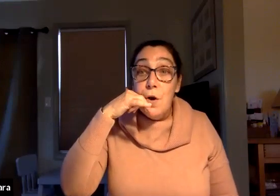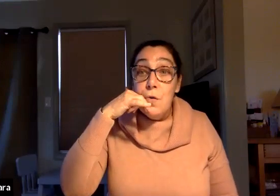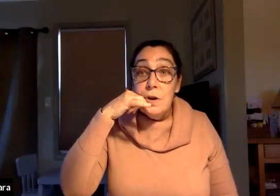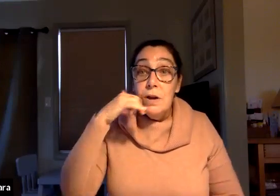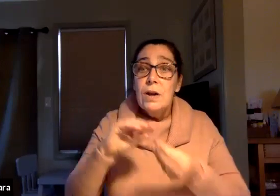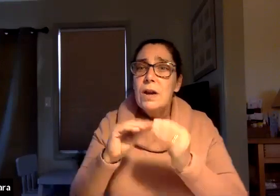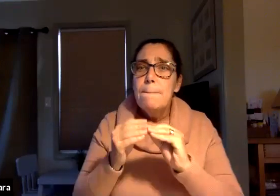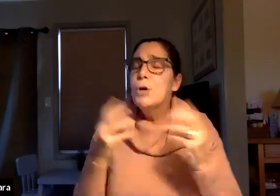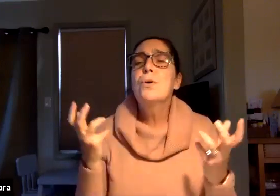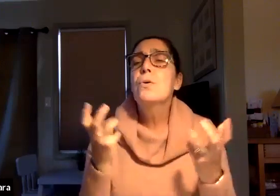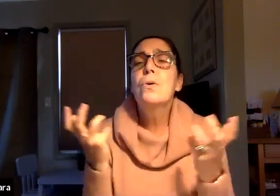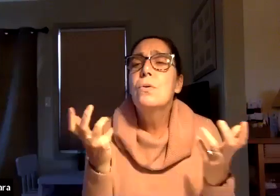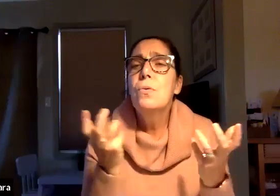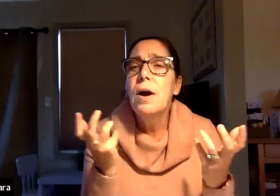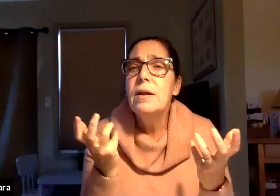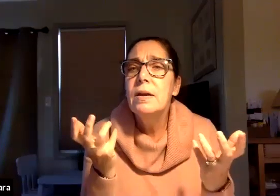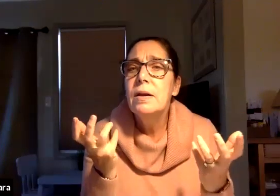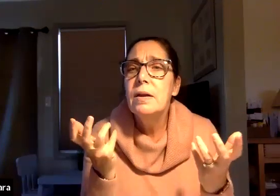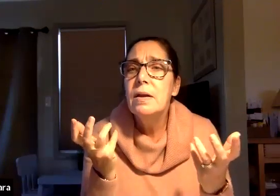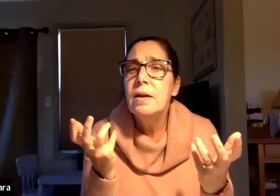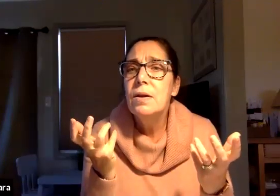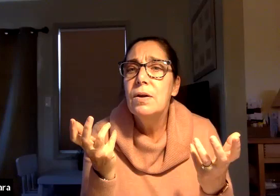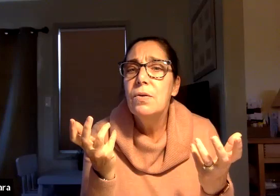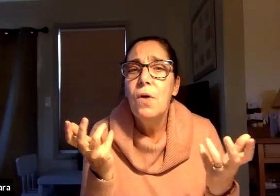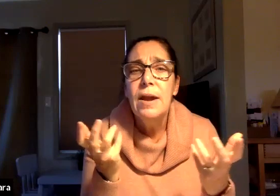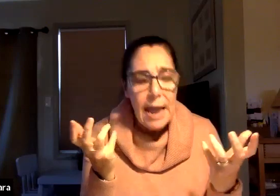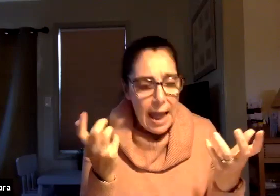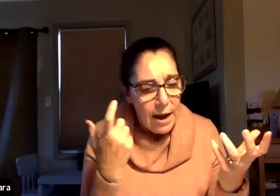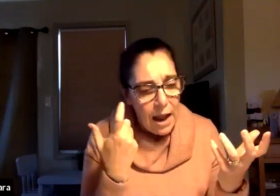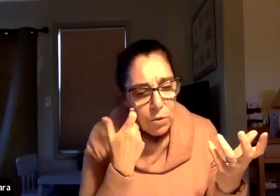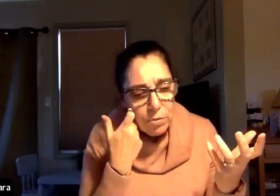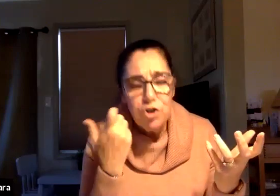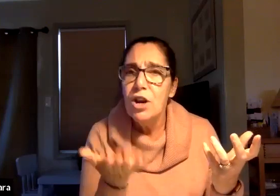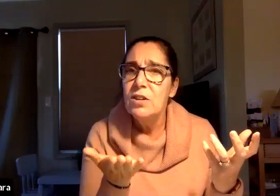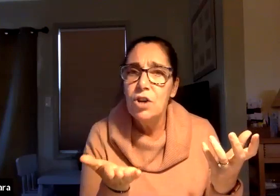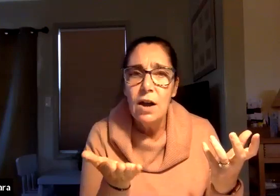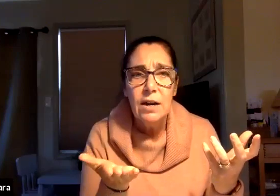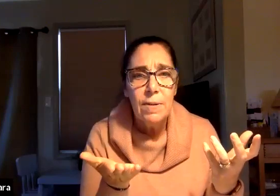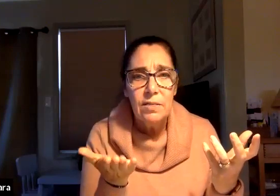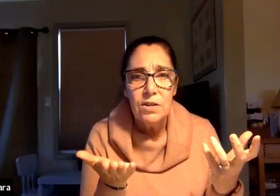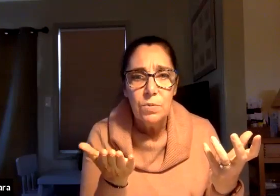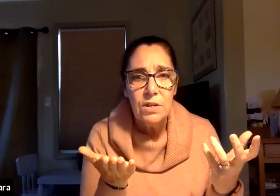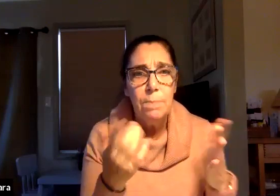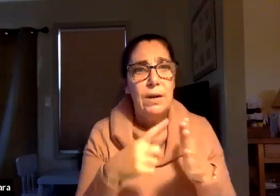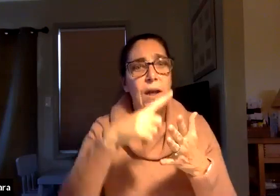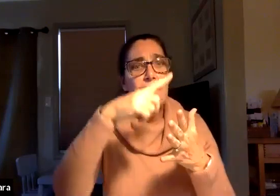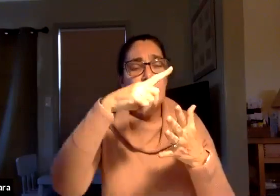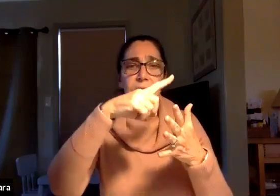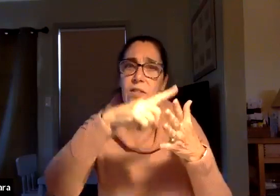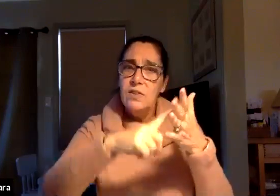Phone number, what? What? And we were just talking about this with somebody. They were saying the sign